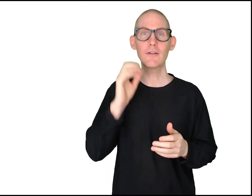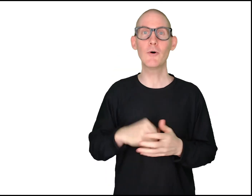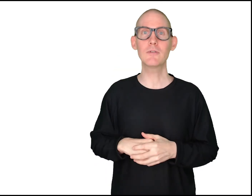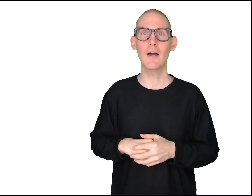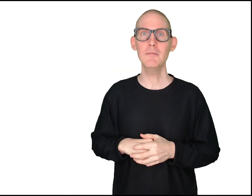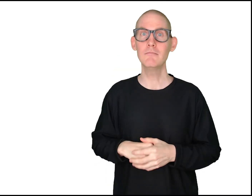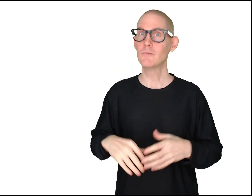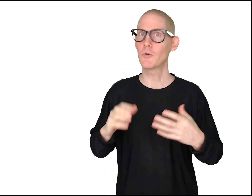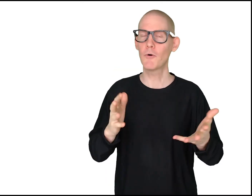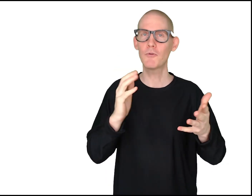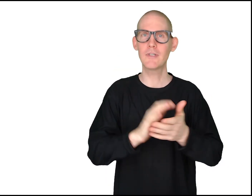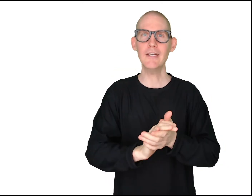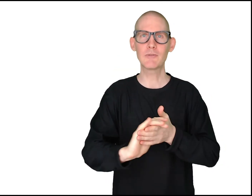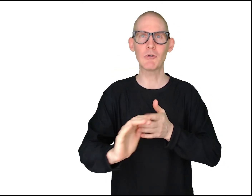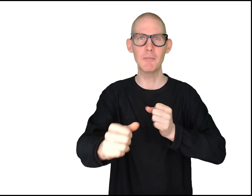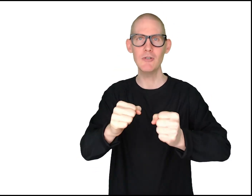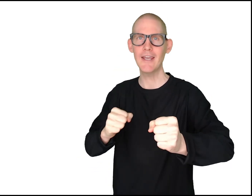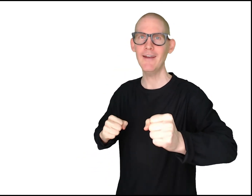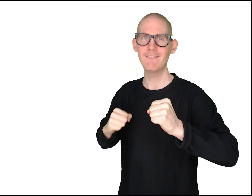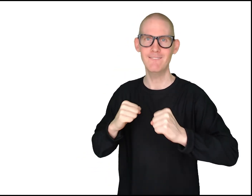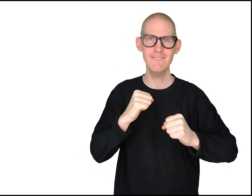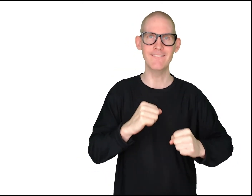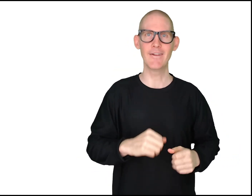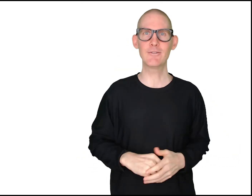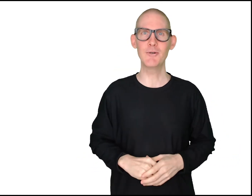whole time. We'll go through the test, we'll communicate. Let's do it.